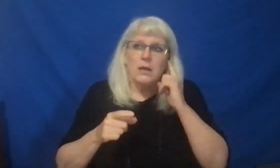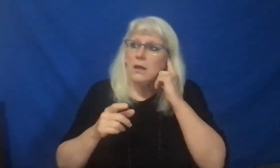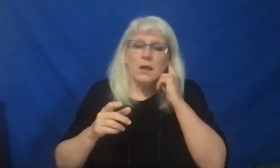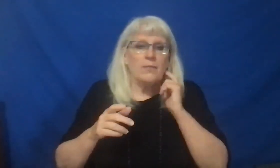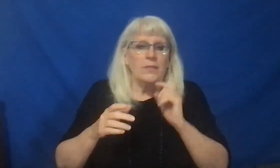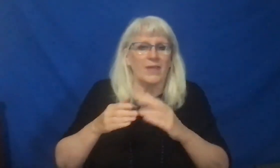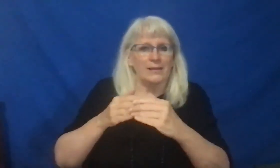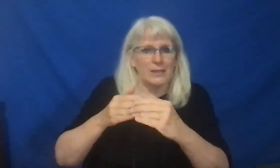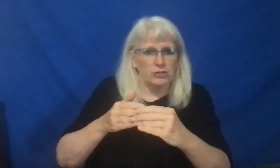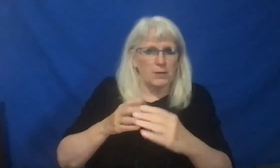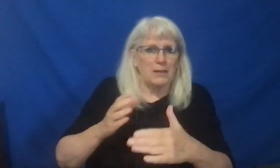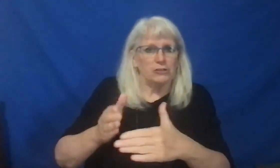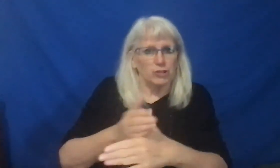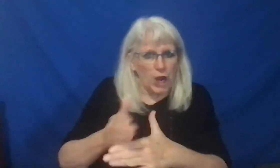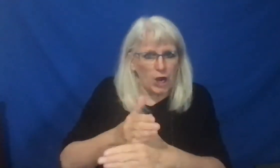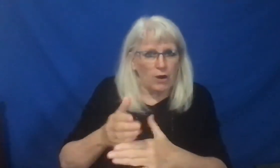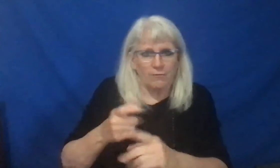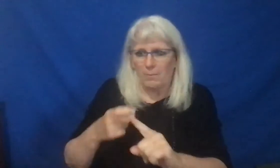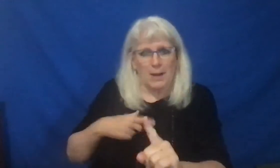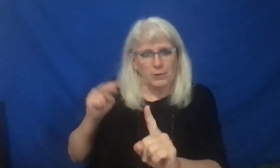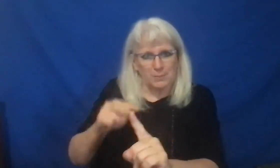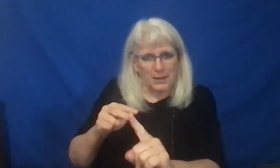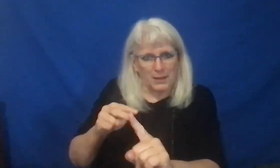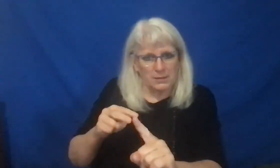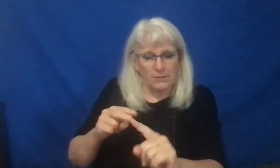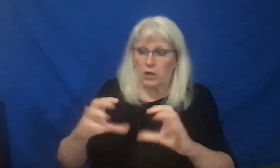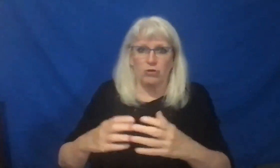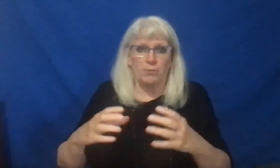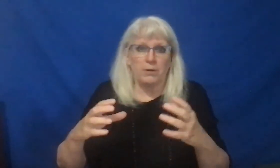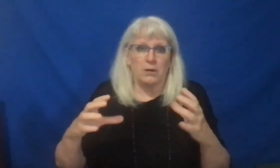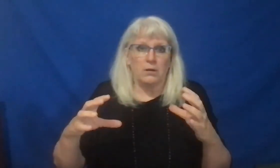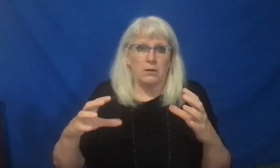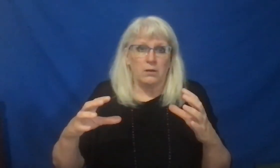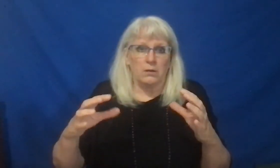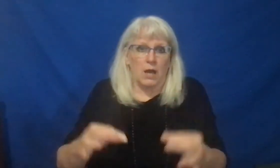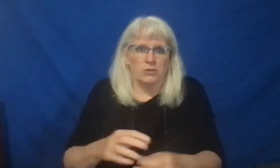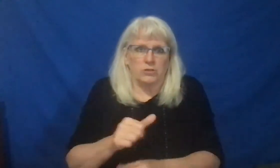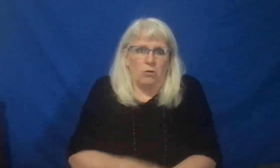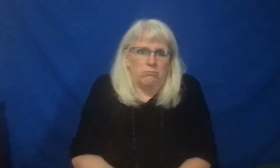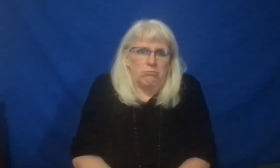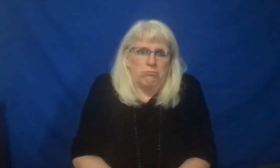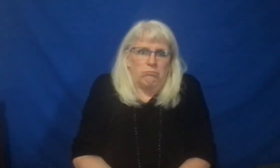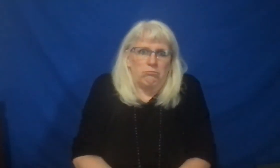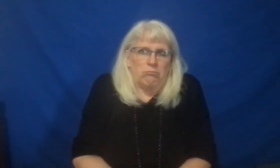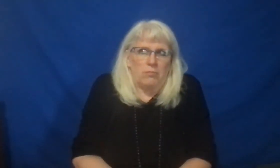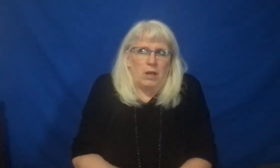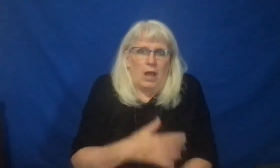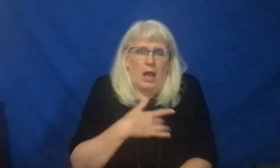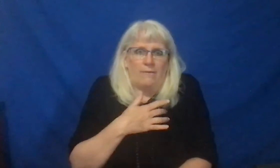to share, for me to be in a group conscience and not be meek, not feel like the fraud, which I always feel like,